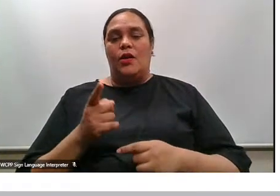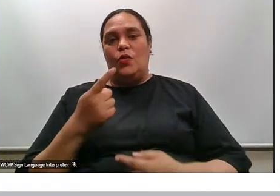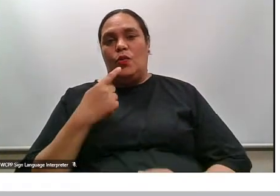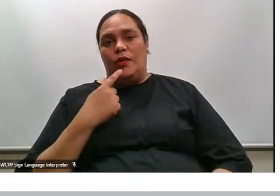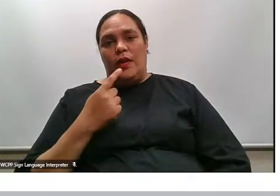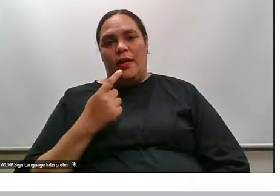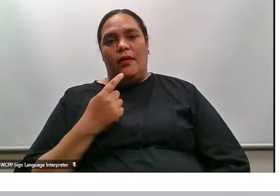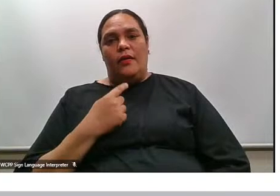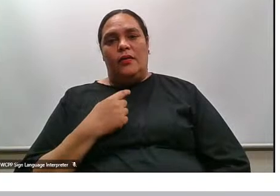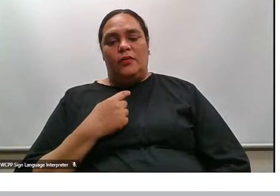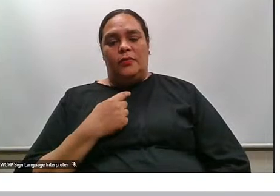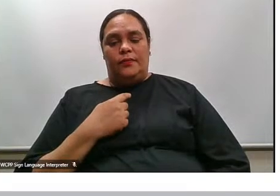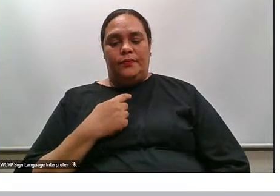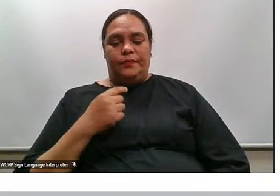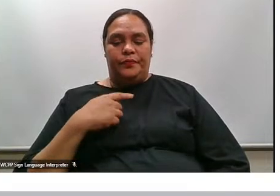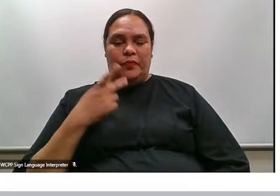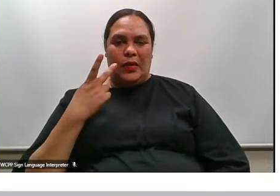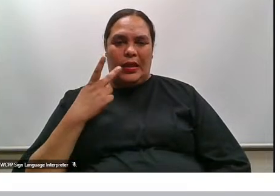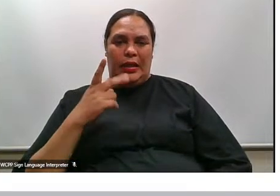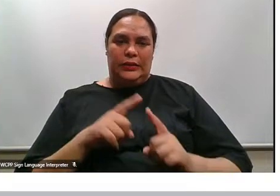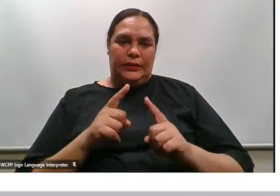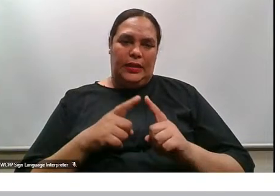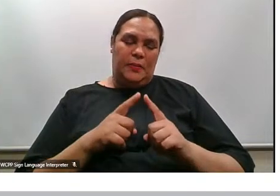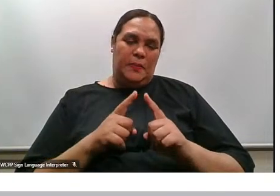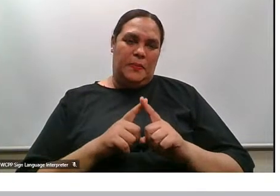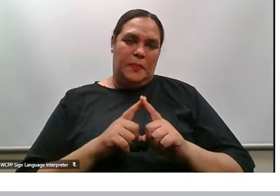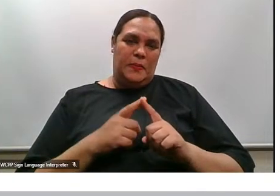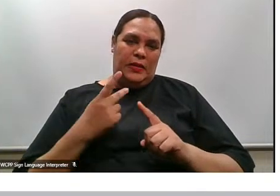that I see also that